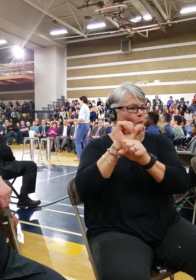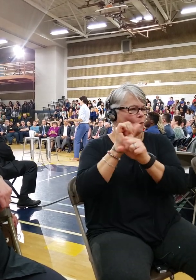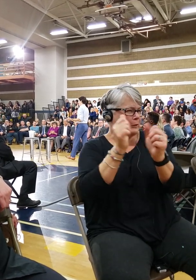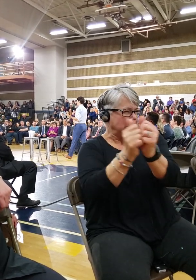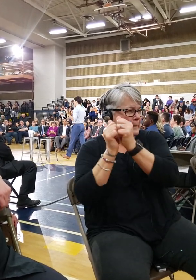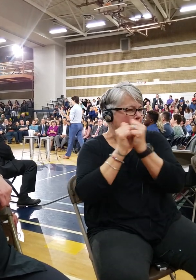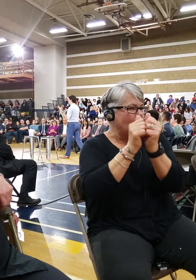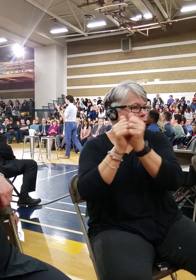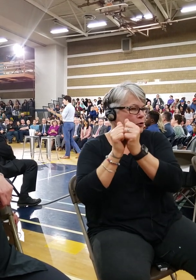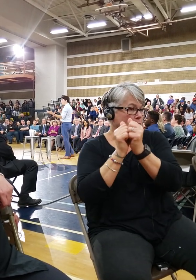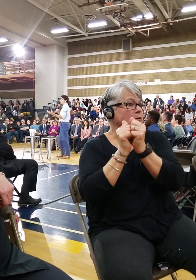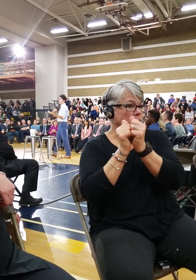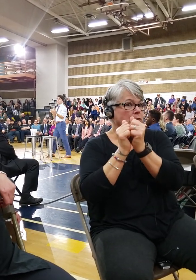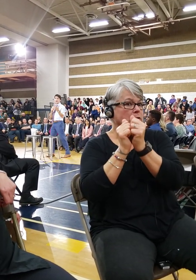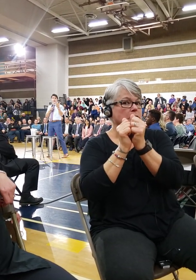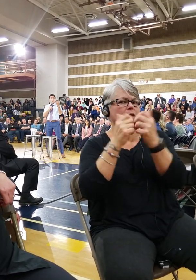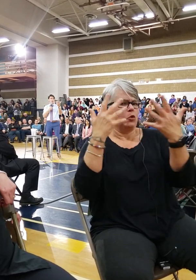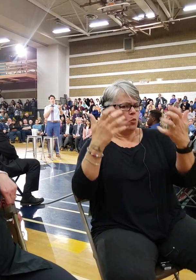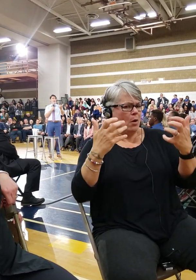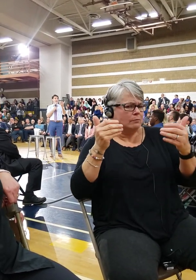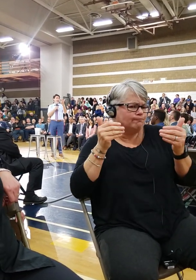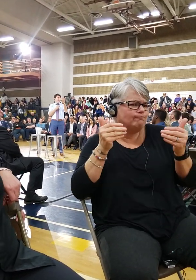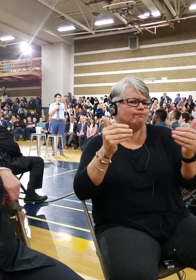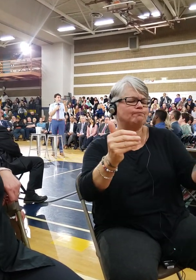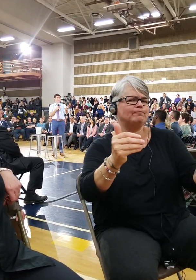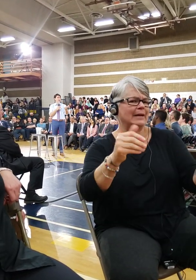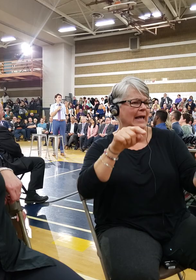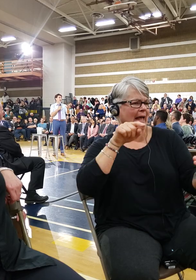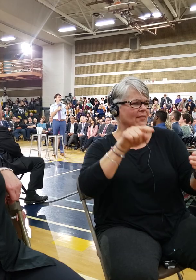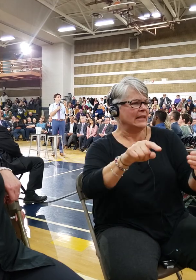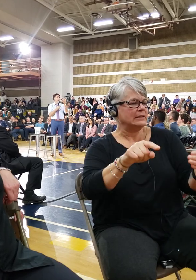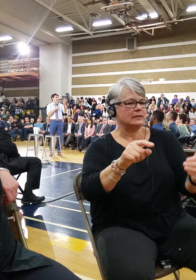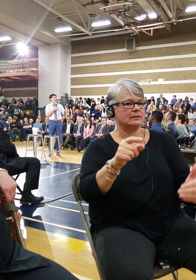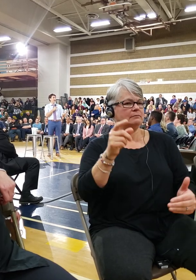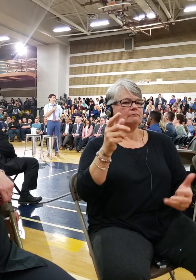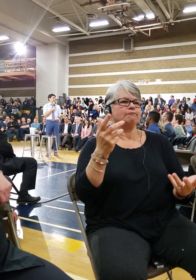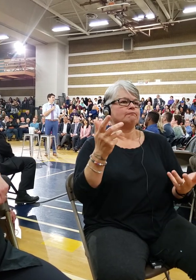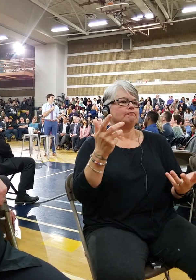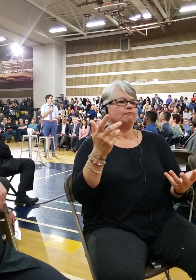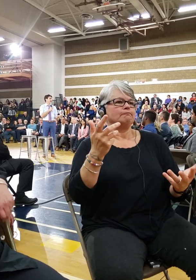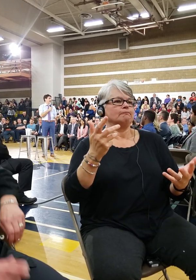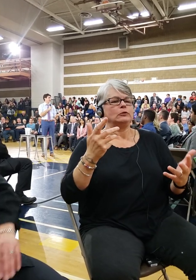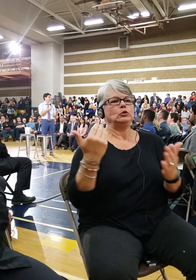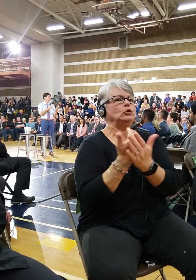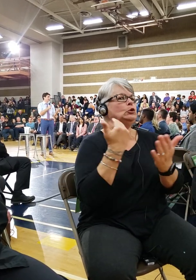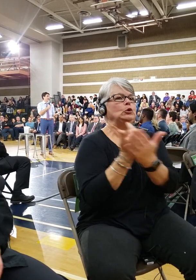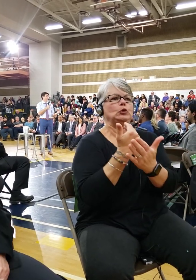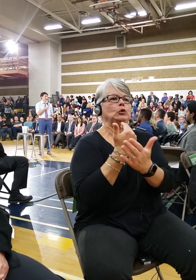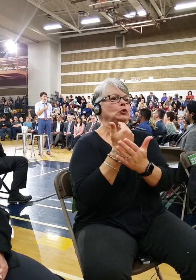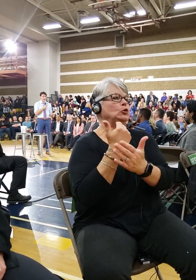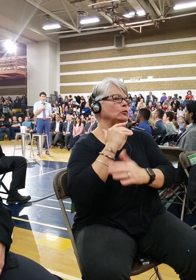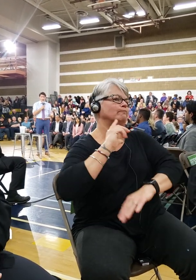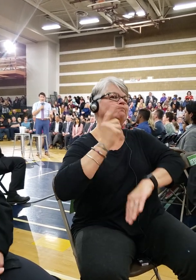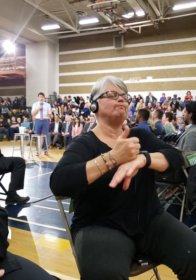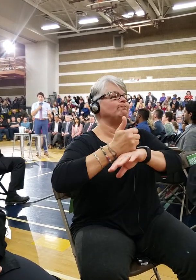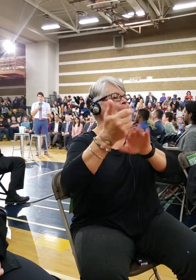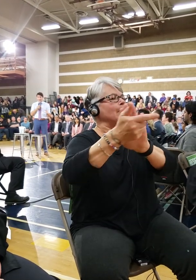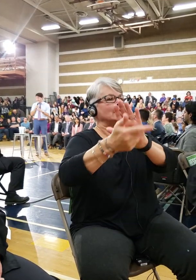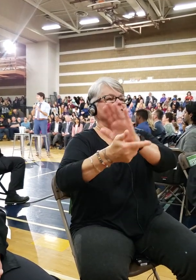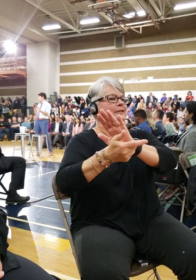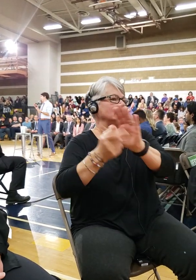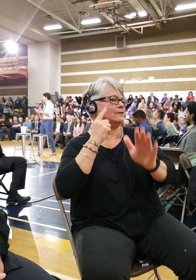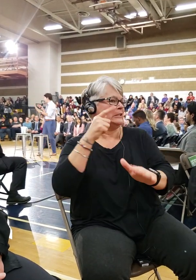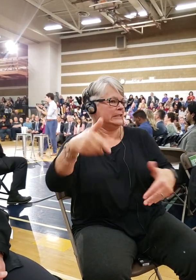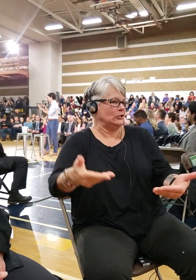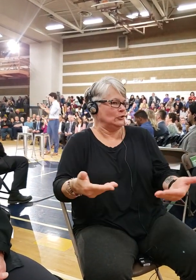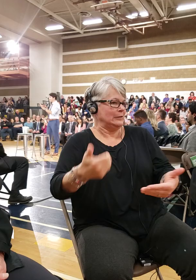in Cabinet to move forward with historic new accessibility legislation in Canada. It's